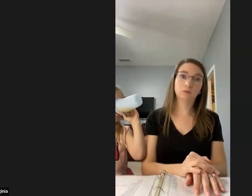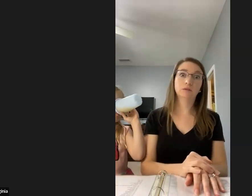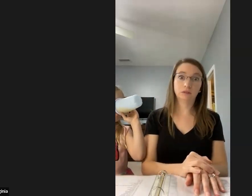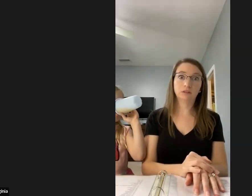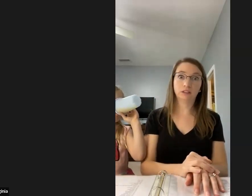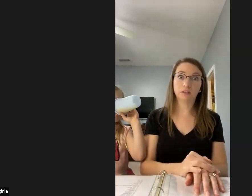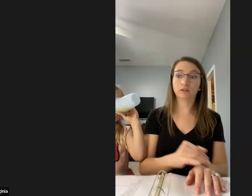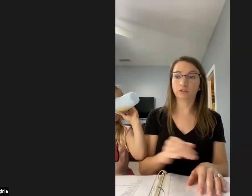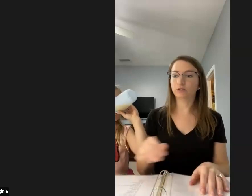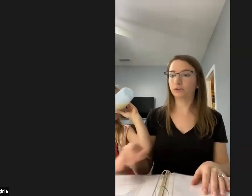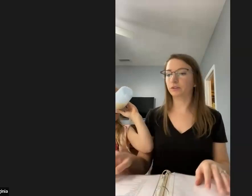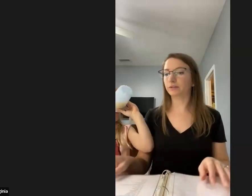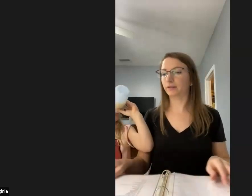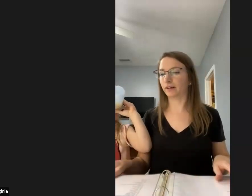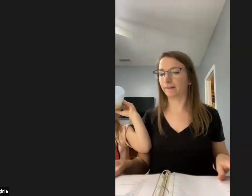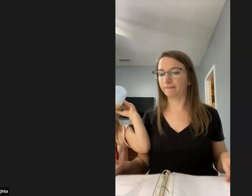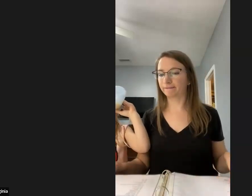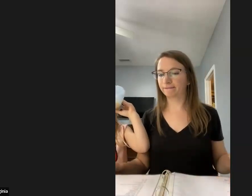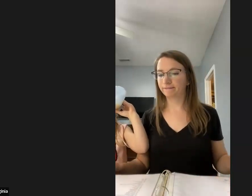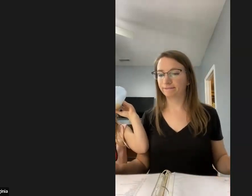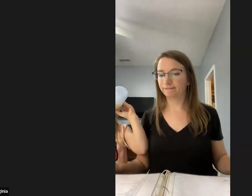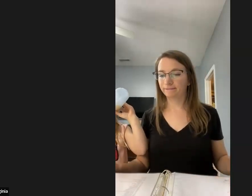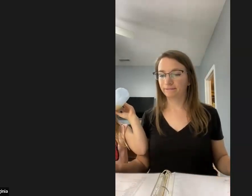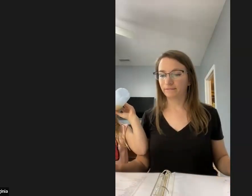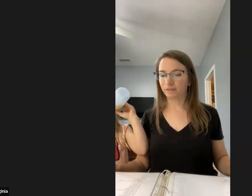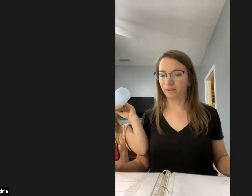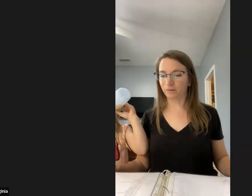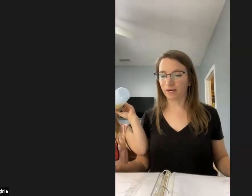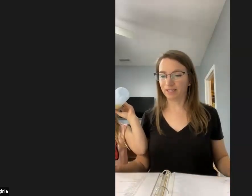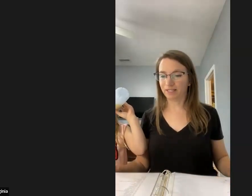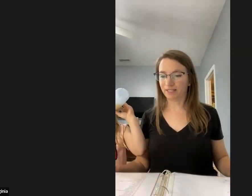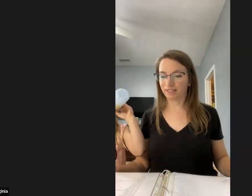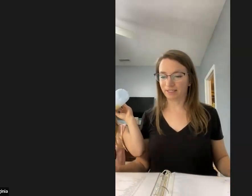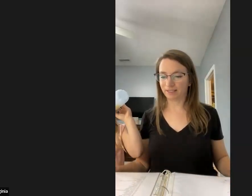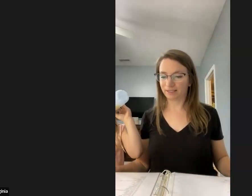Soon, you need to go to the grocery store. Okay. All right.